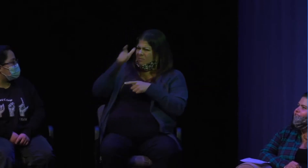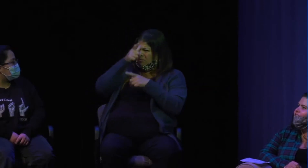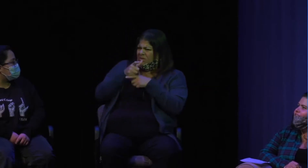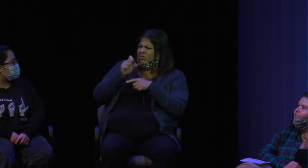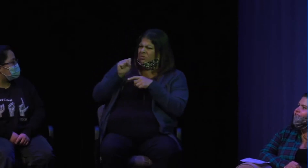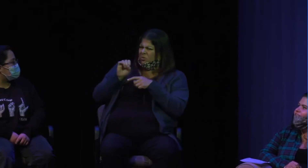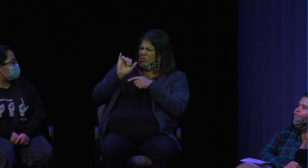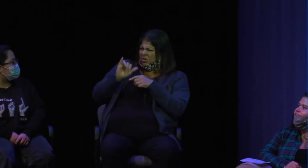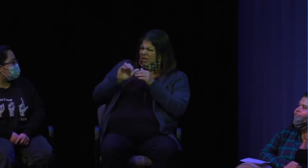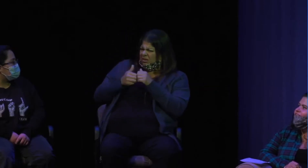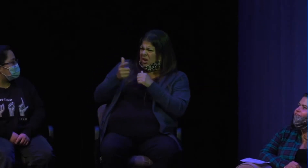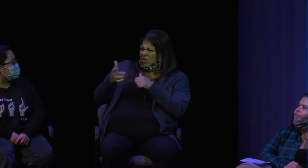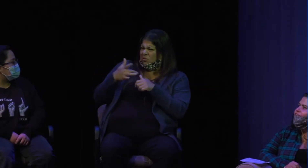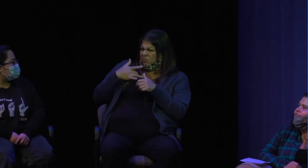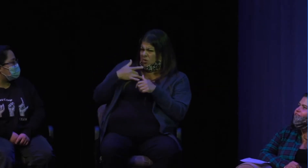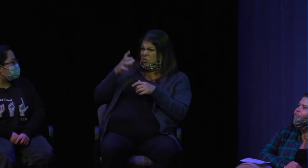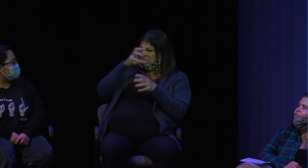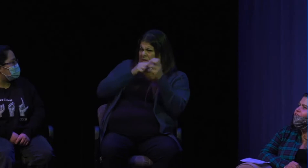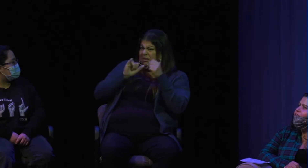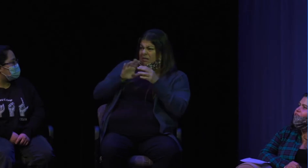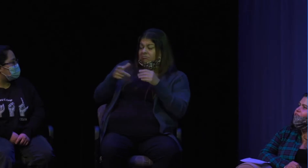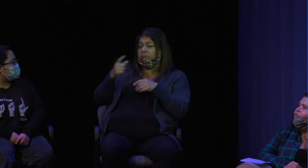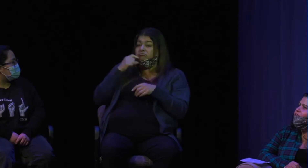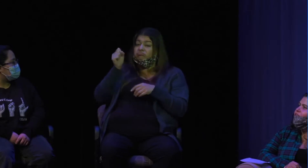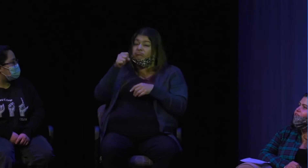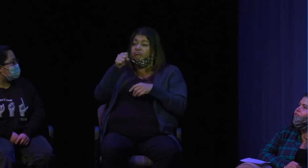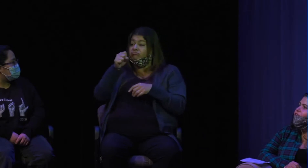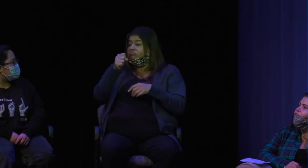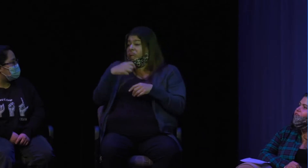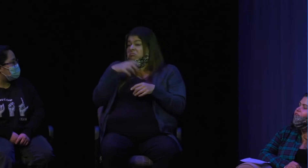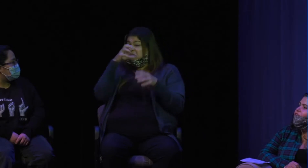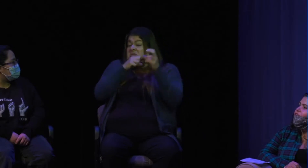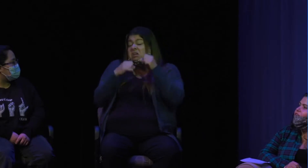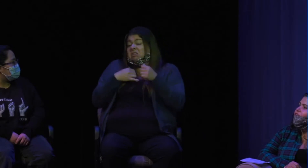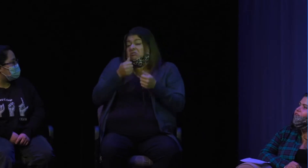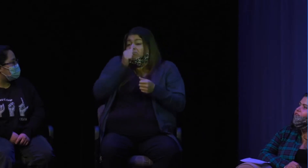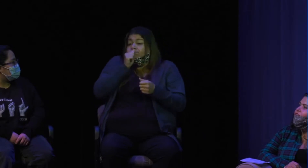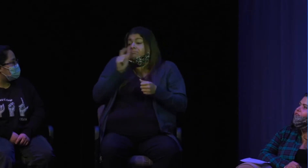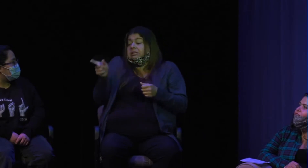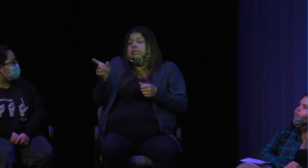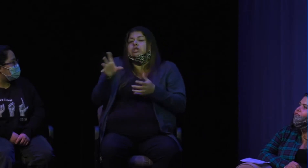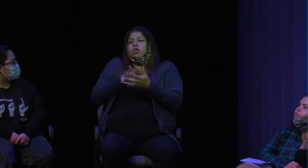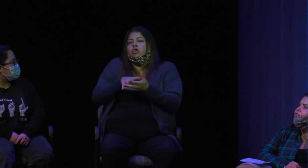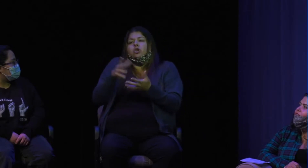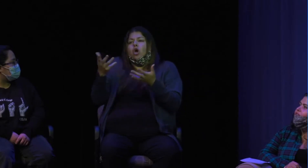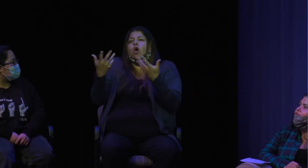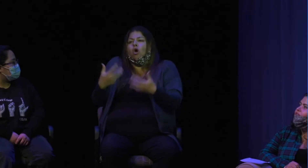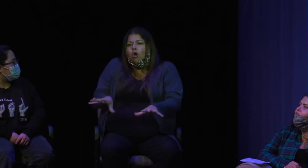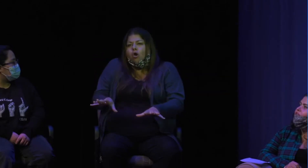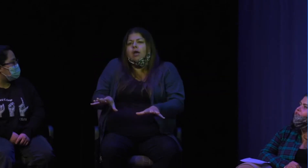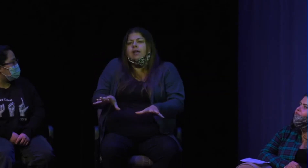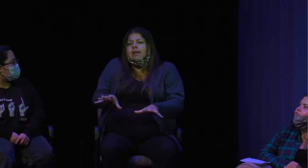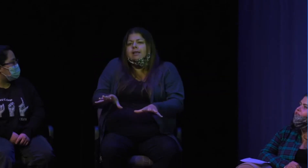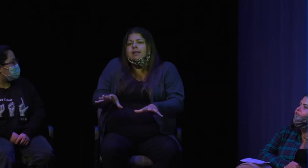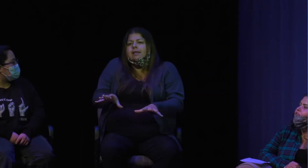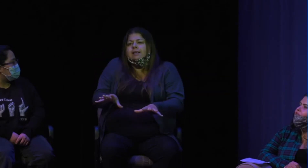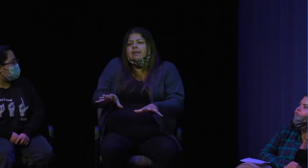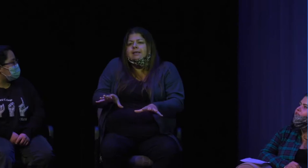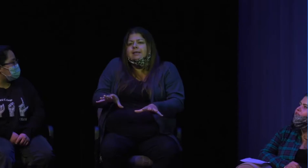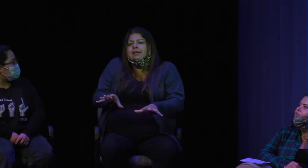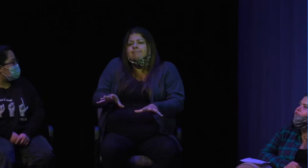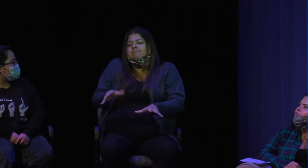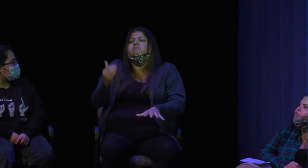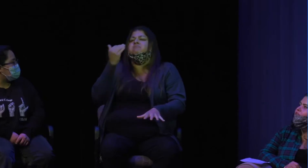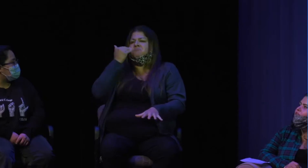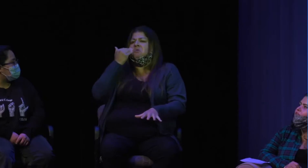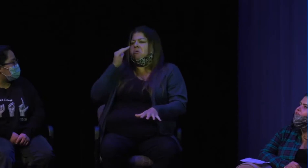her other deaf family member, I've done that as well. So I asked him if he felt like he missed a lot growing up, and he said he